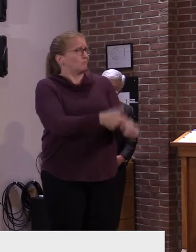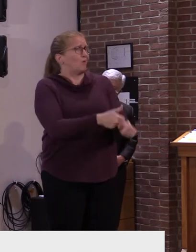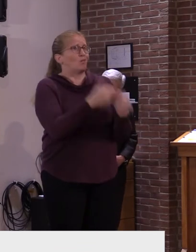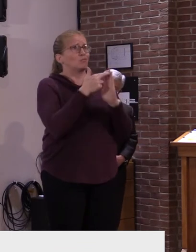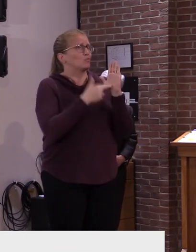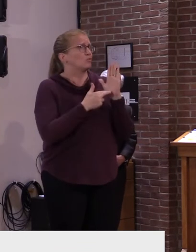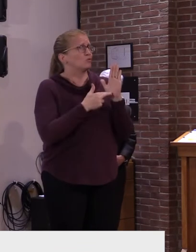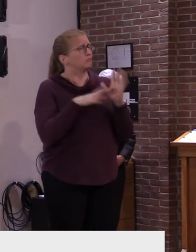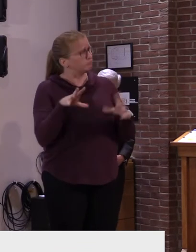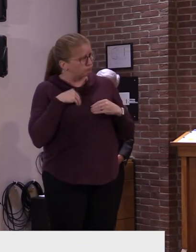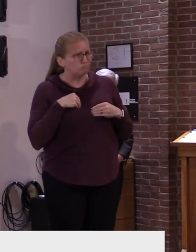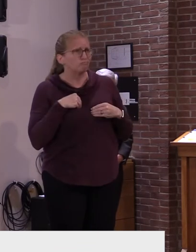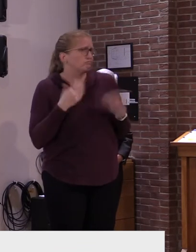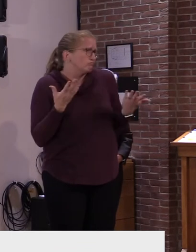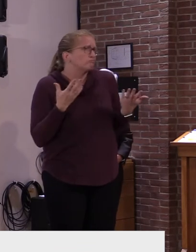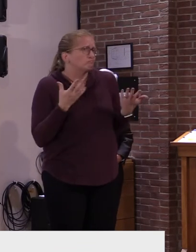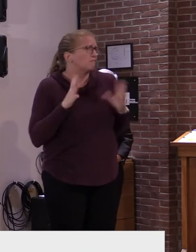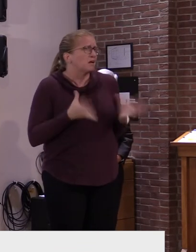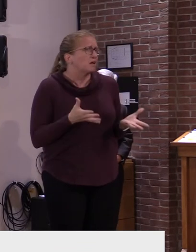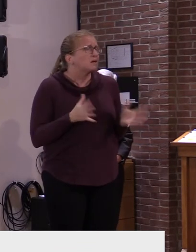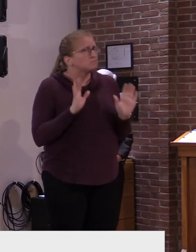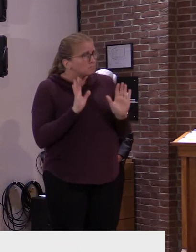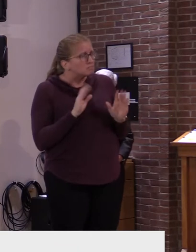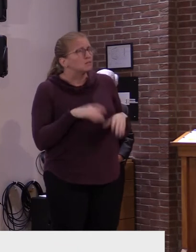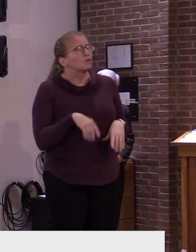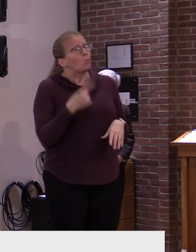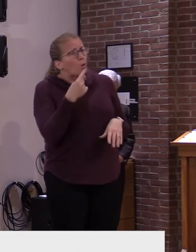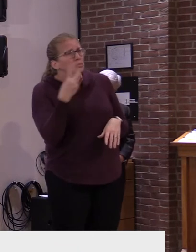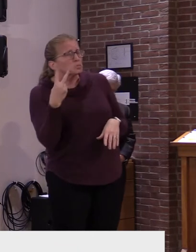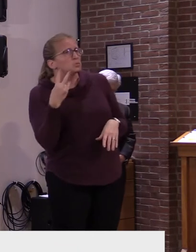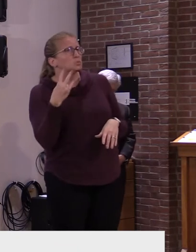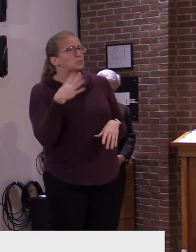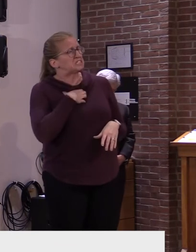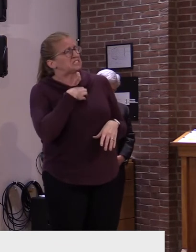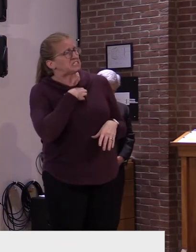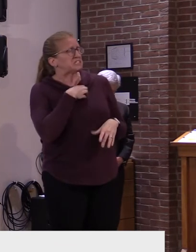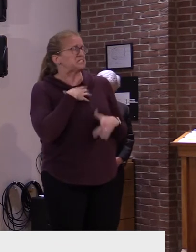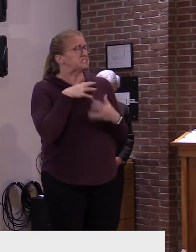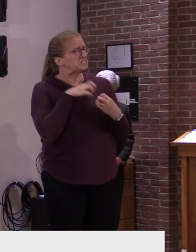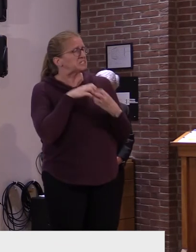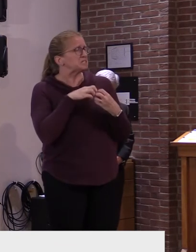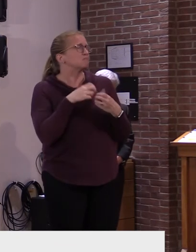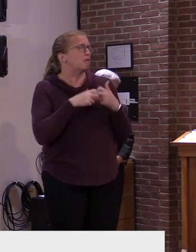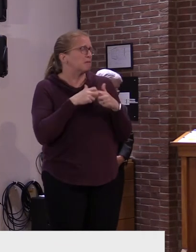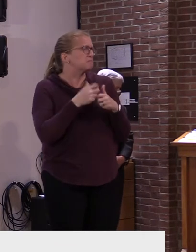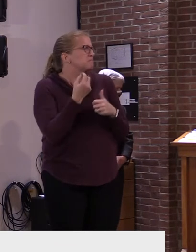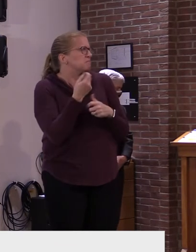safety rules this is again it's an assessment check